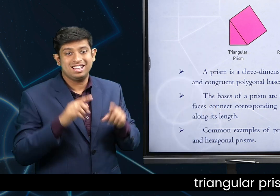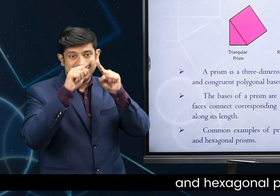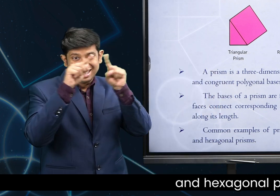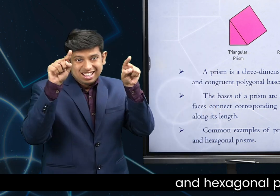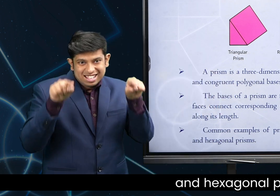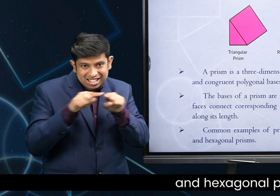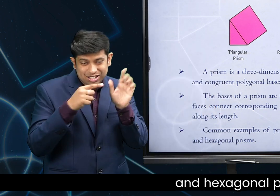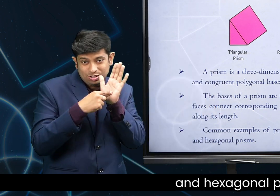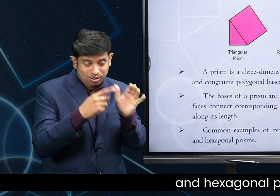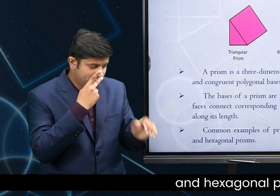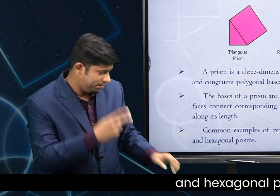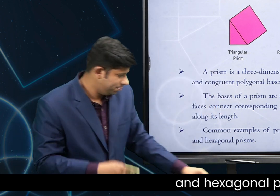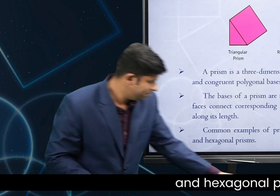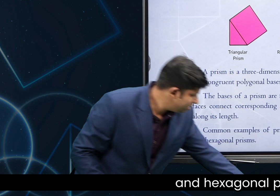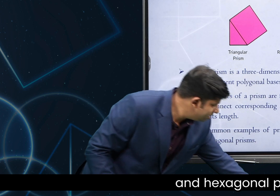and hexagonal prisms.